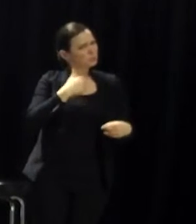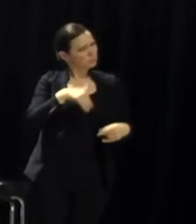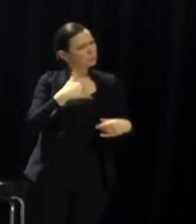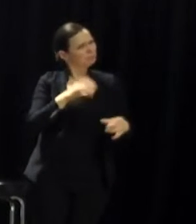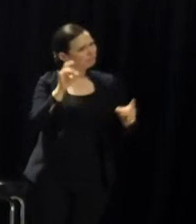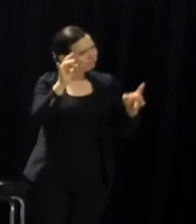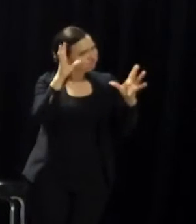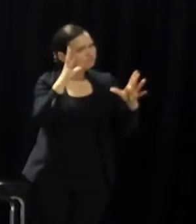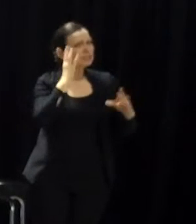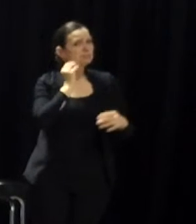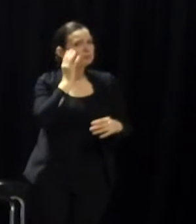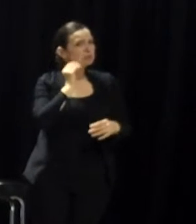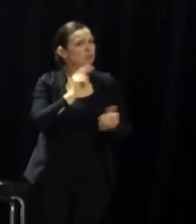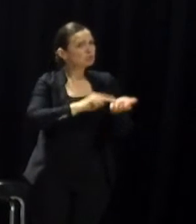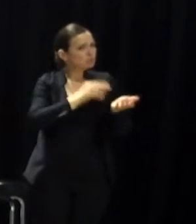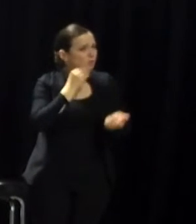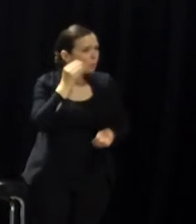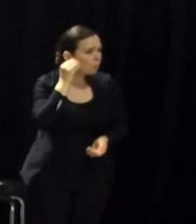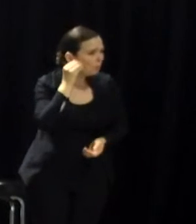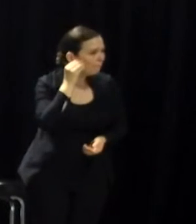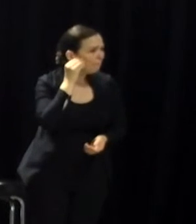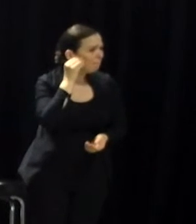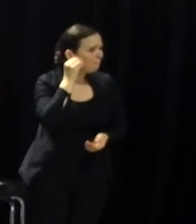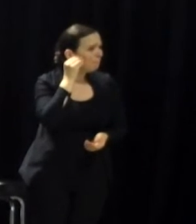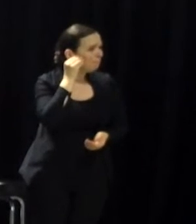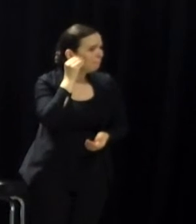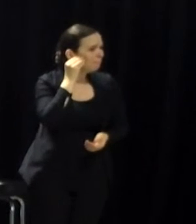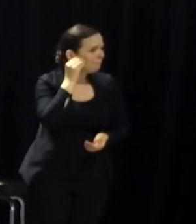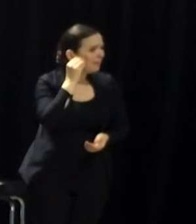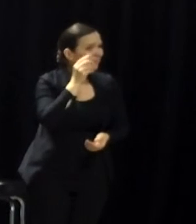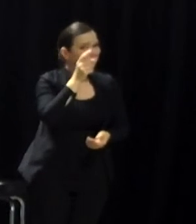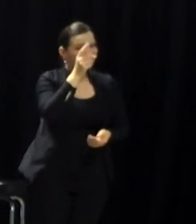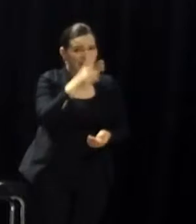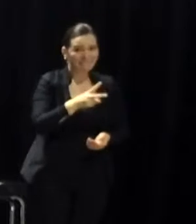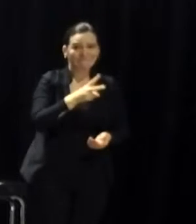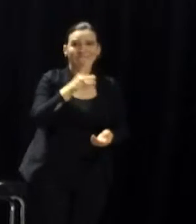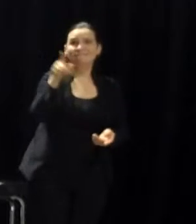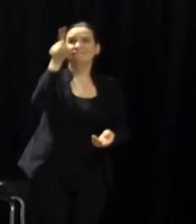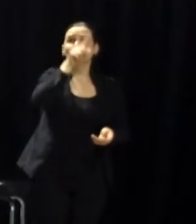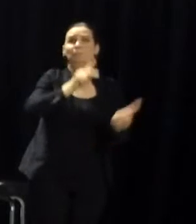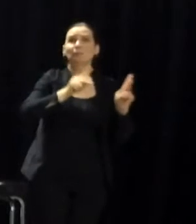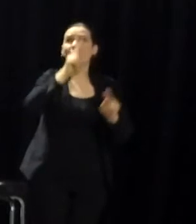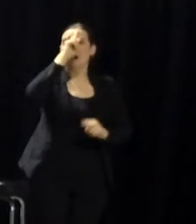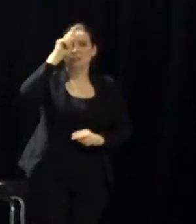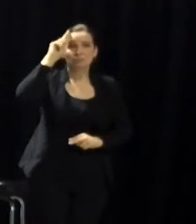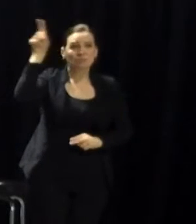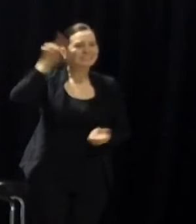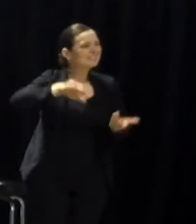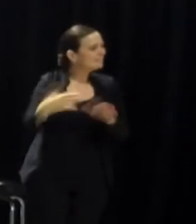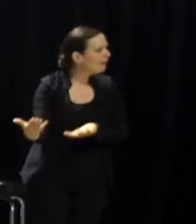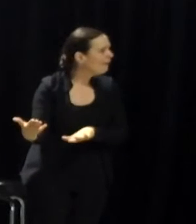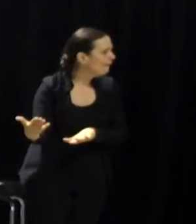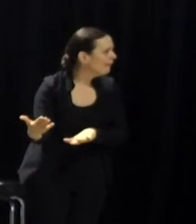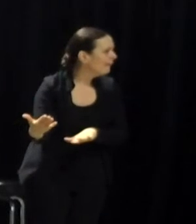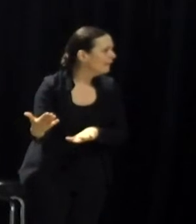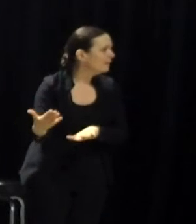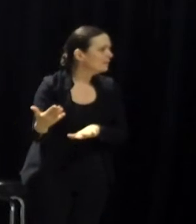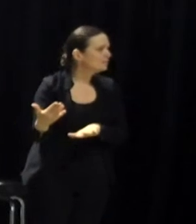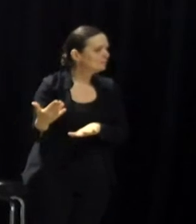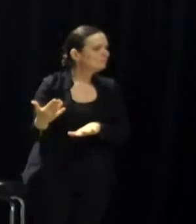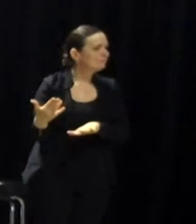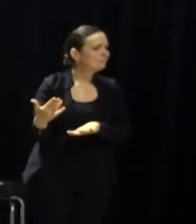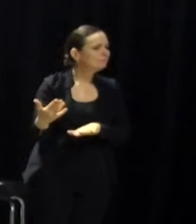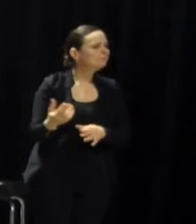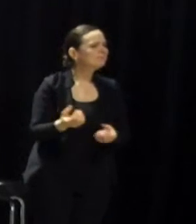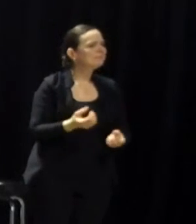been nursing home residents, one way or another. Yeah. Do you have the actual numbers? Yeah, I know the trend,